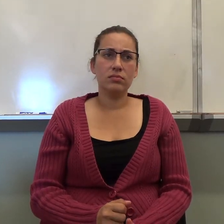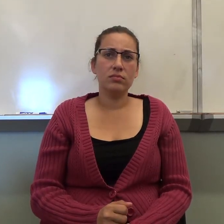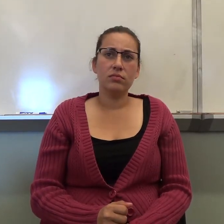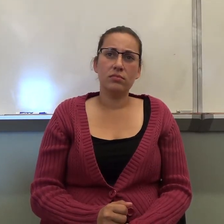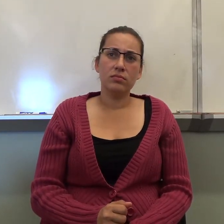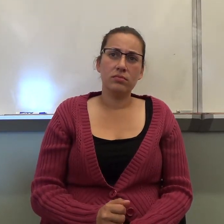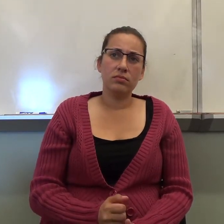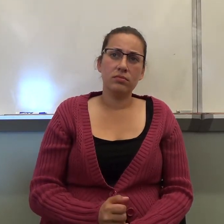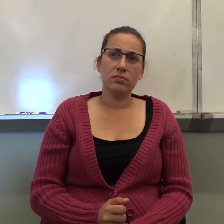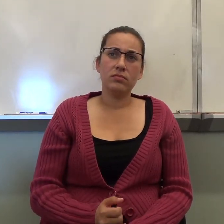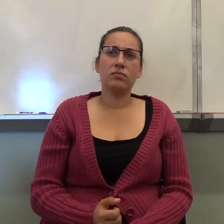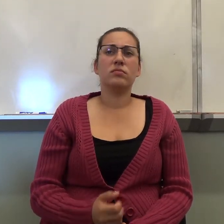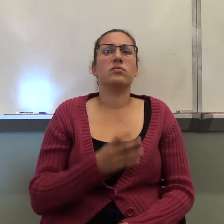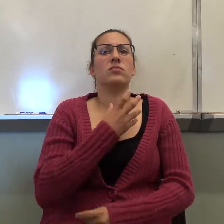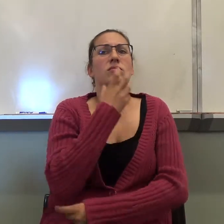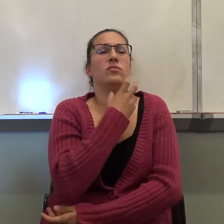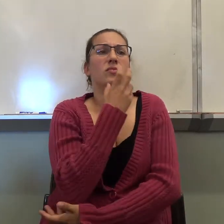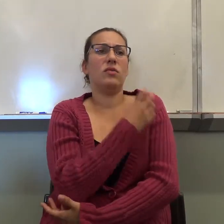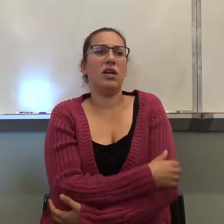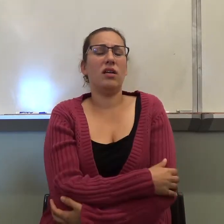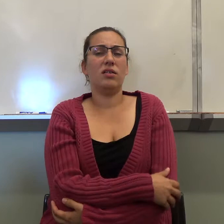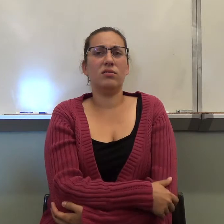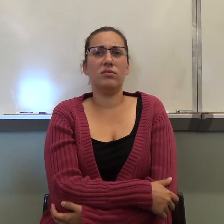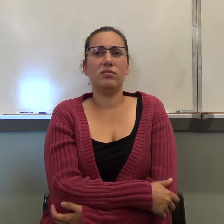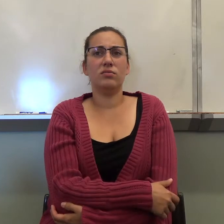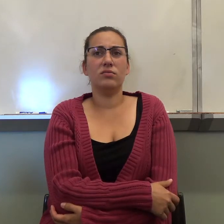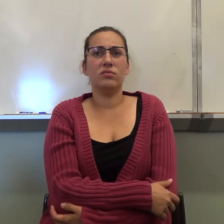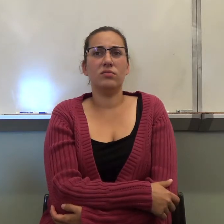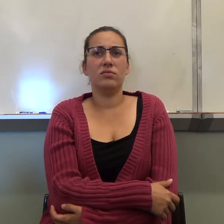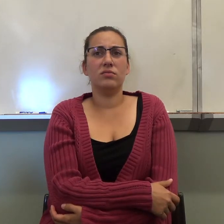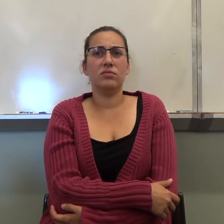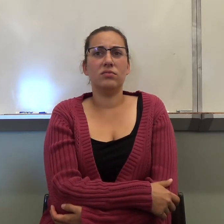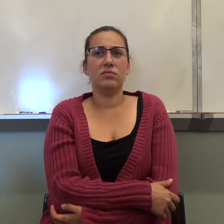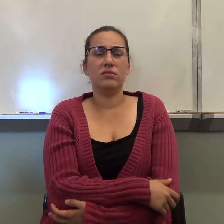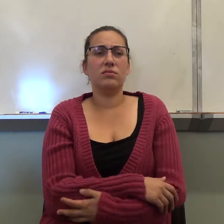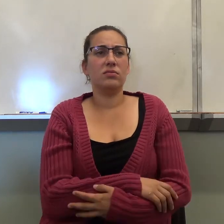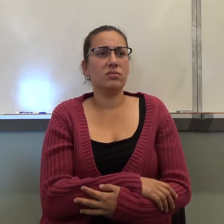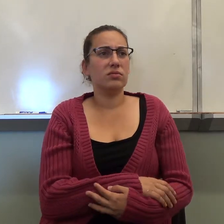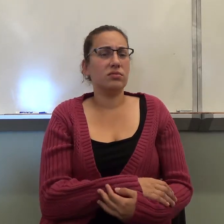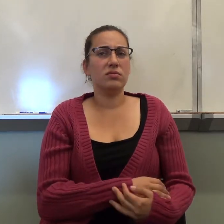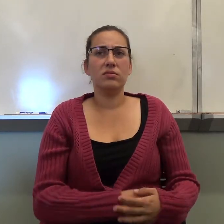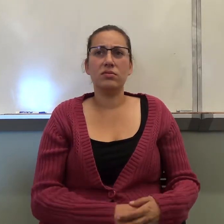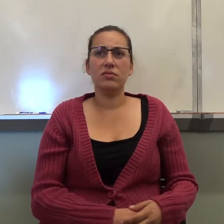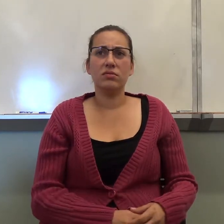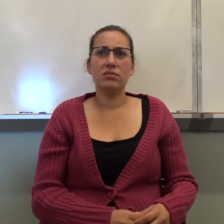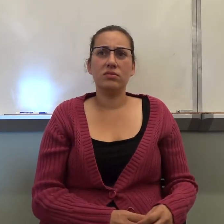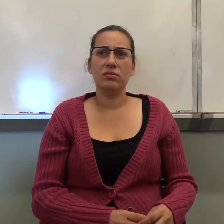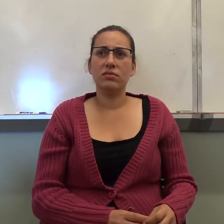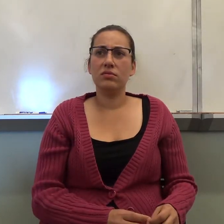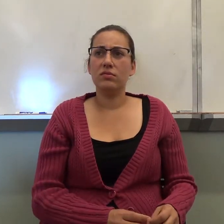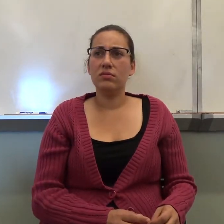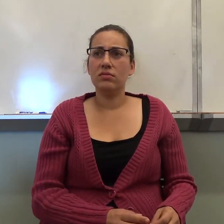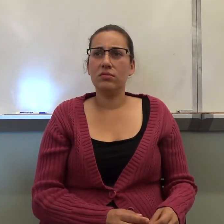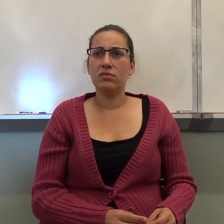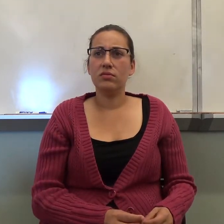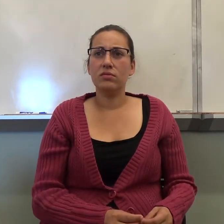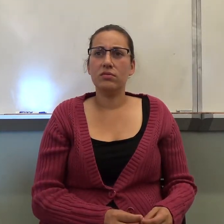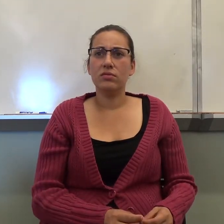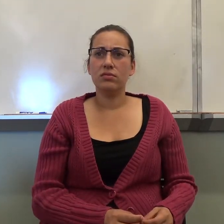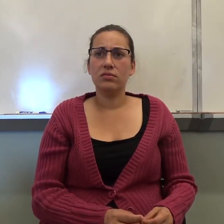Okay, well the n to the fifth is okay in both of them, but the m squared here and the m there, gotta have the same